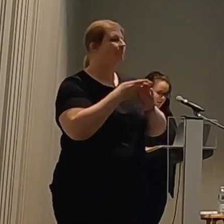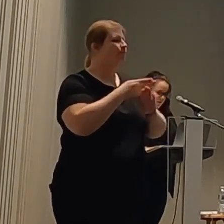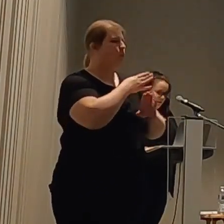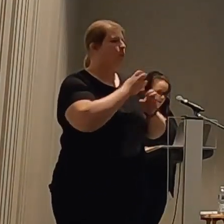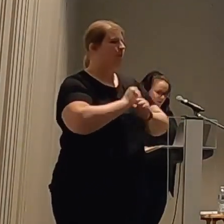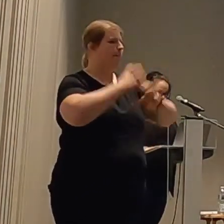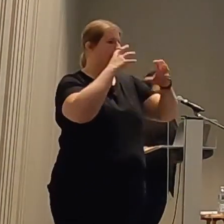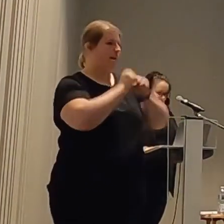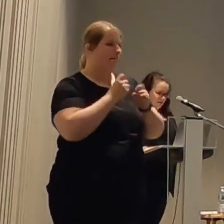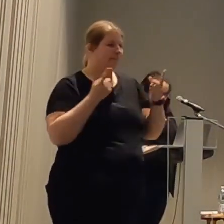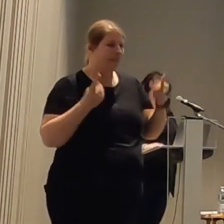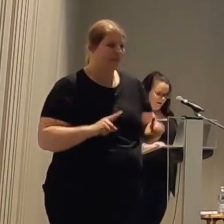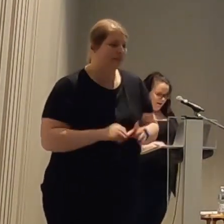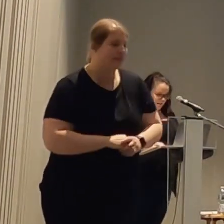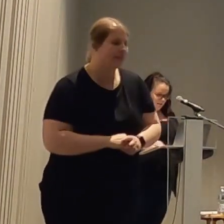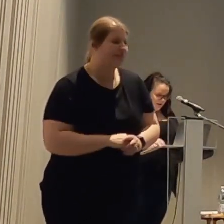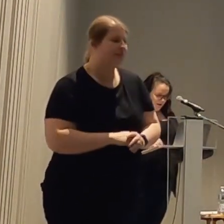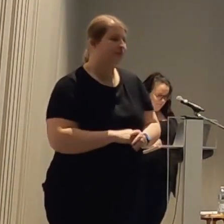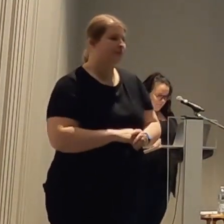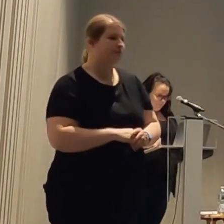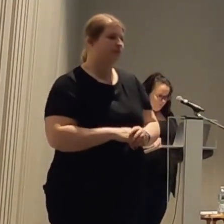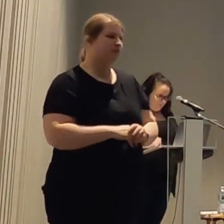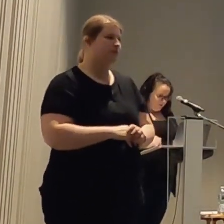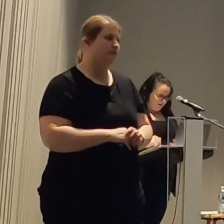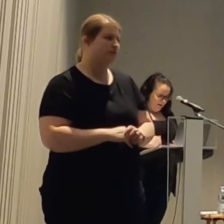happens. In this plate, it's